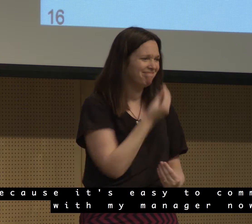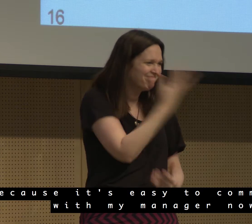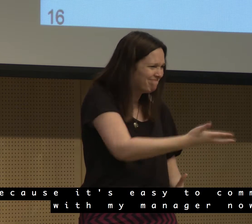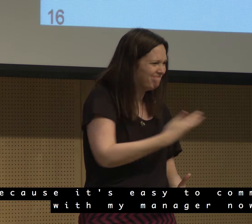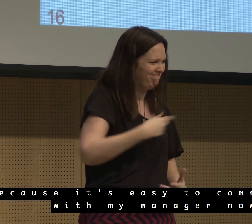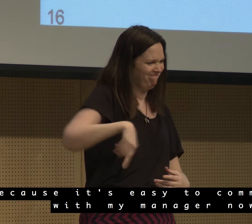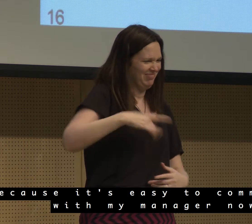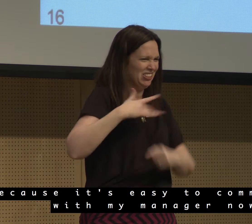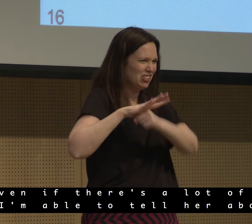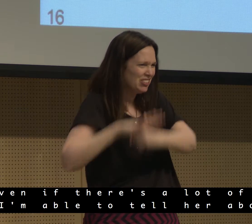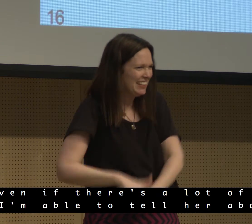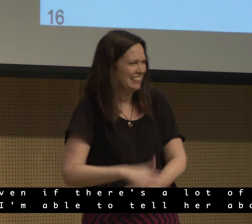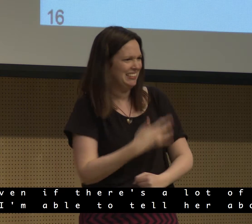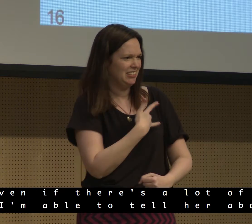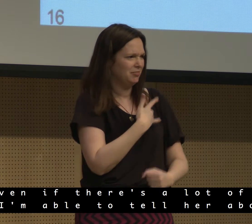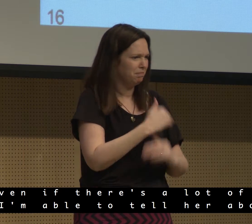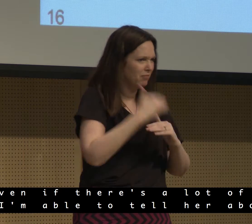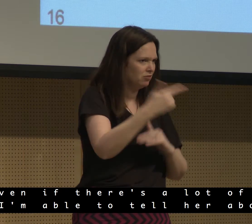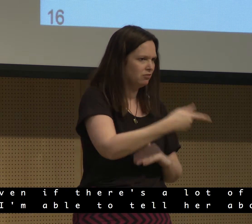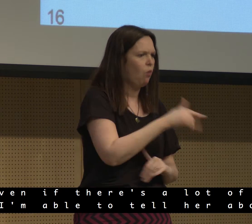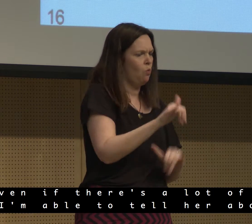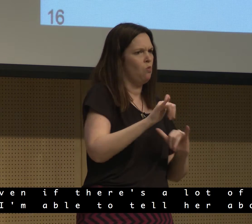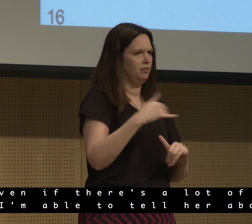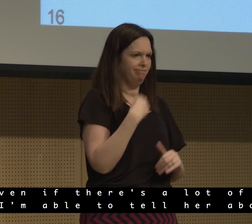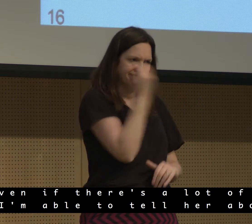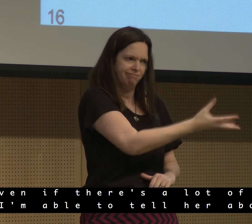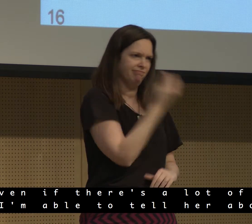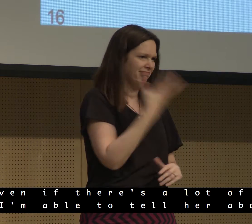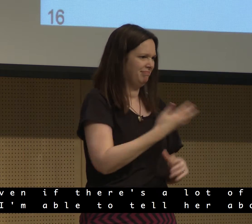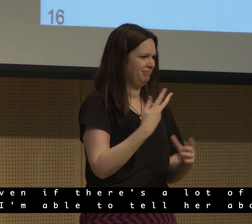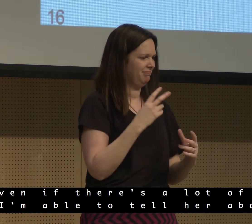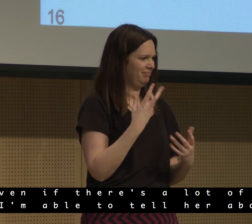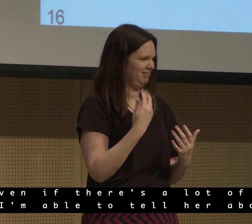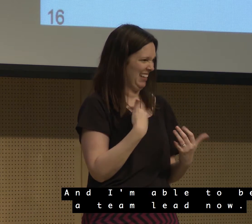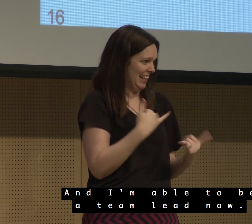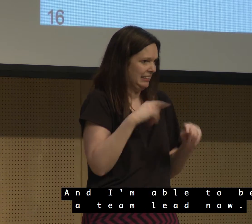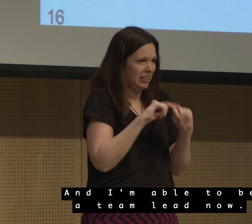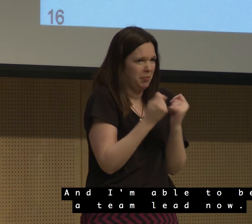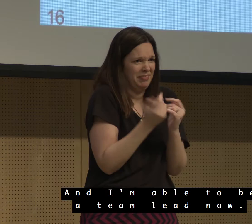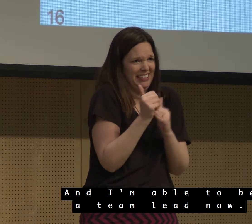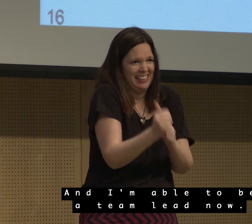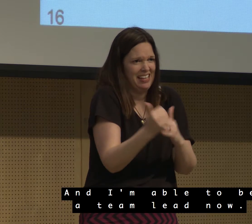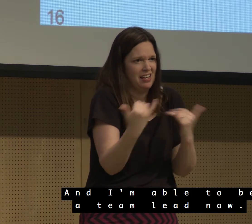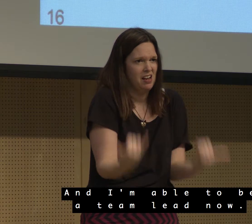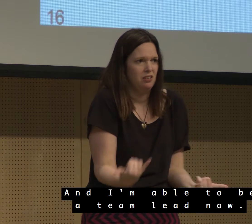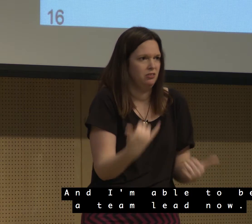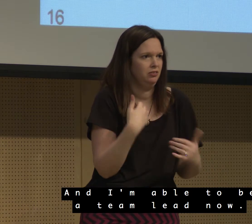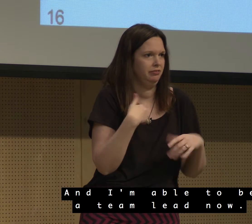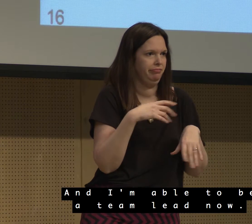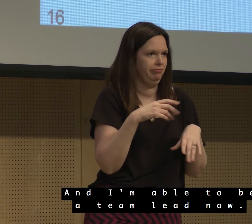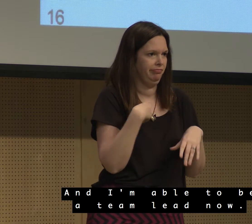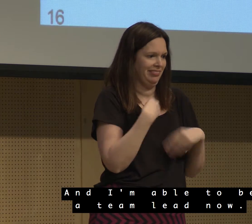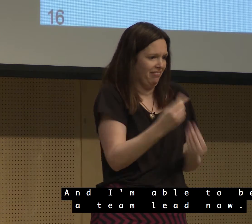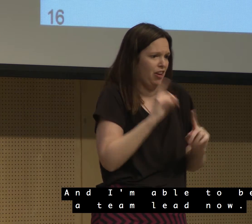my manager now. Even if there's a lot of stress, I'm able to tell her about it, and I'm able to be a team lead now.